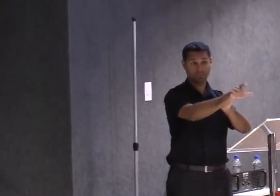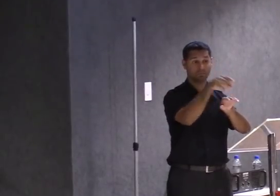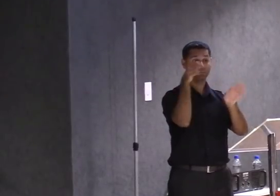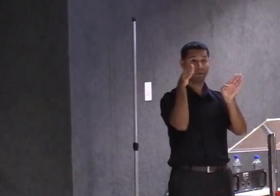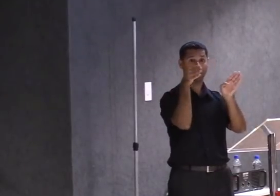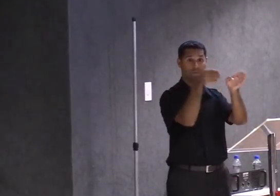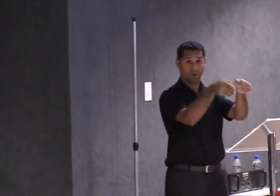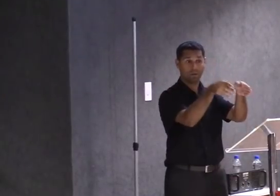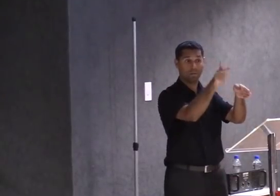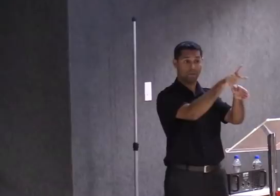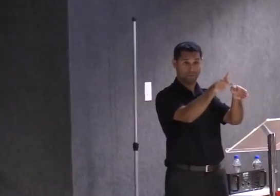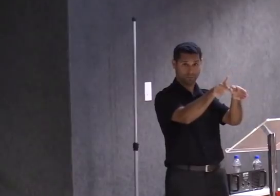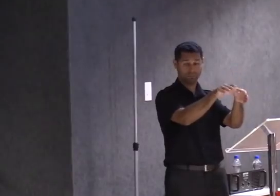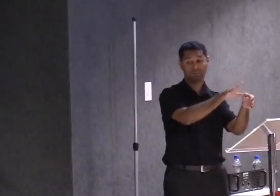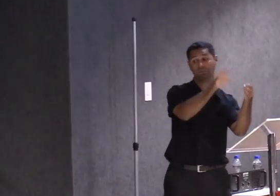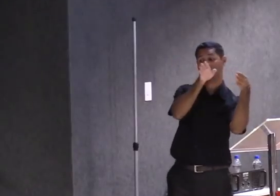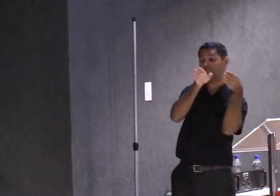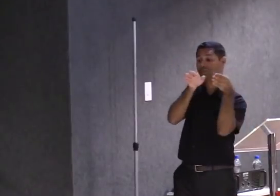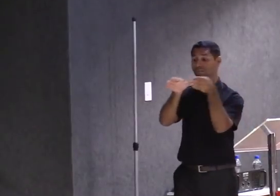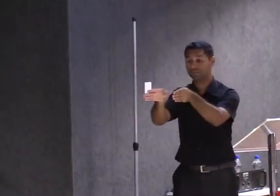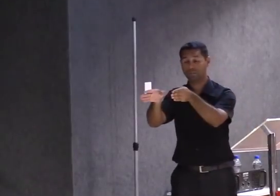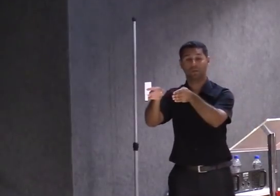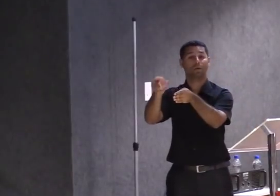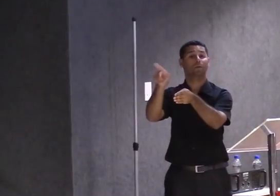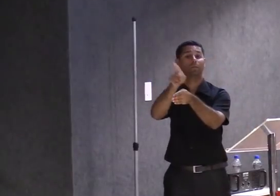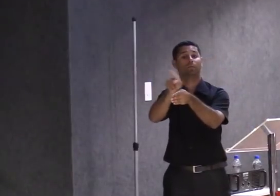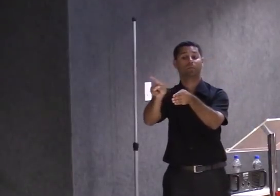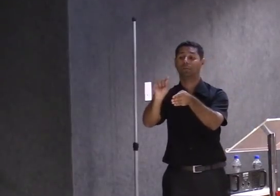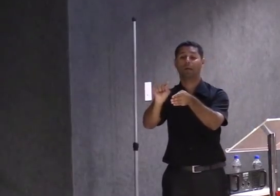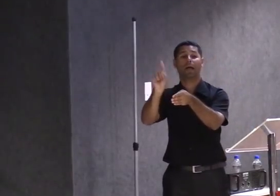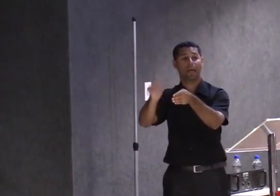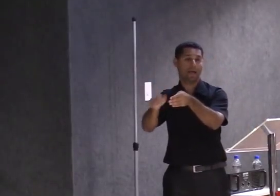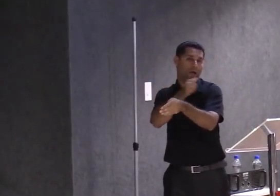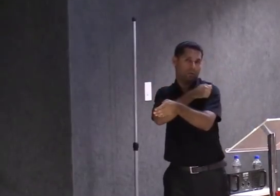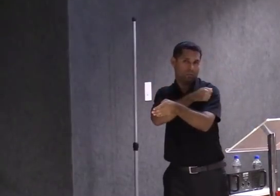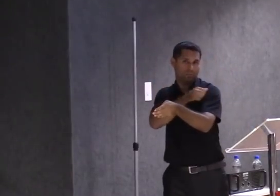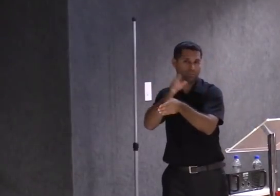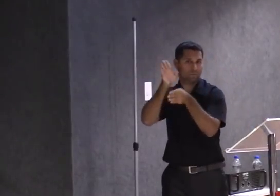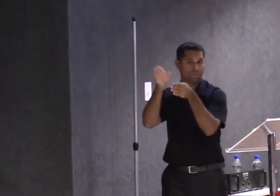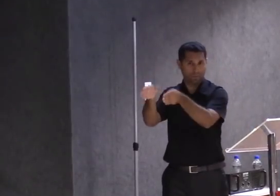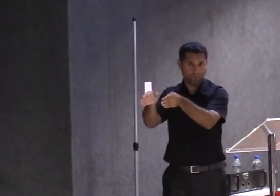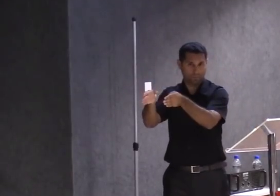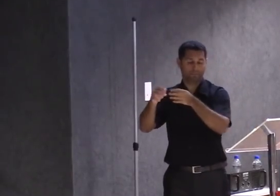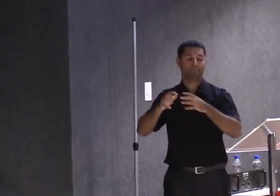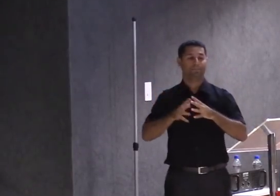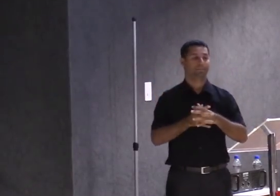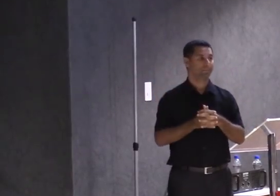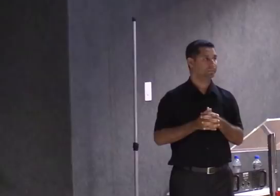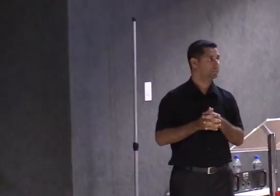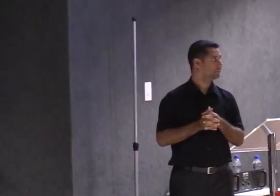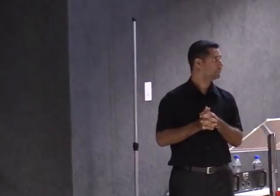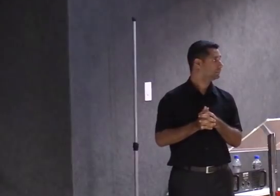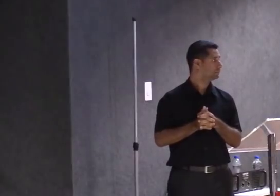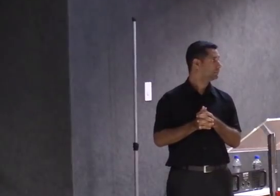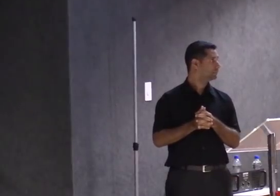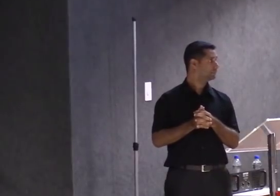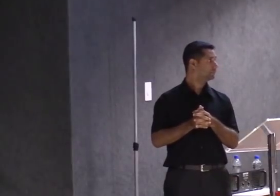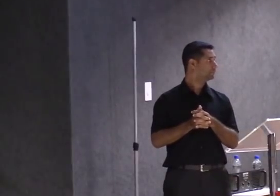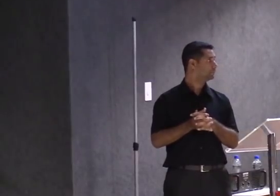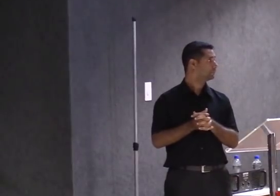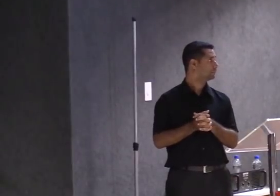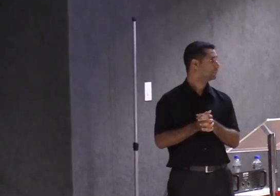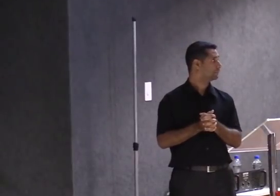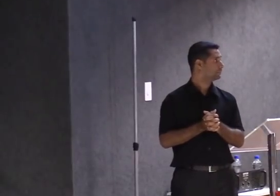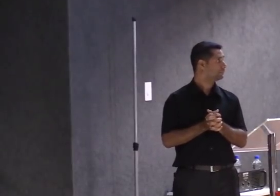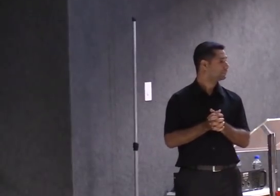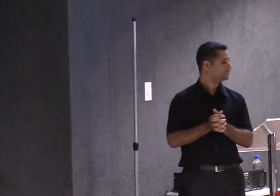centrados no professor ou centrado no aluno. So traditionally the teacher has been the one who is pouring down